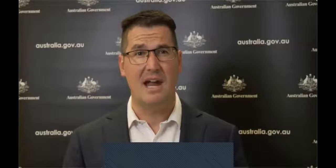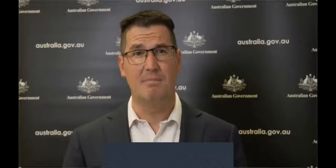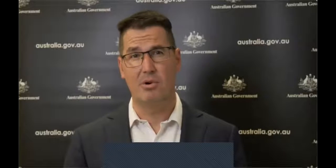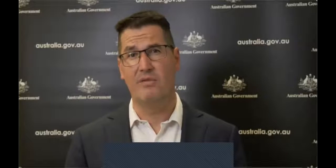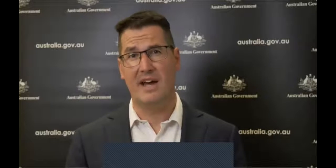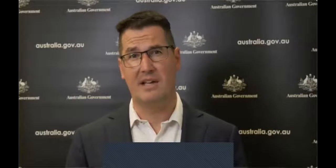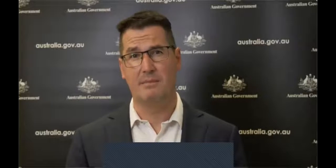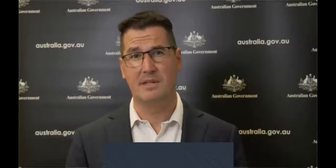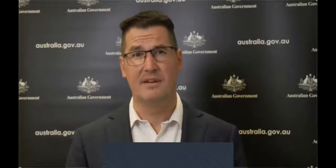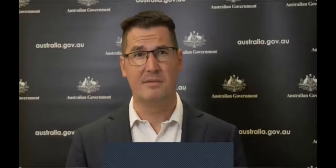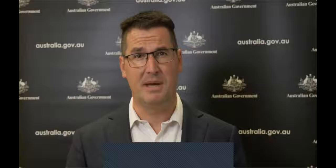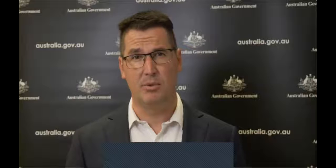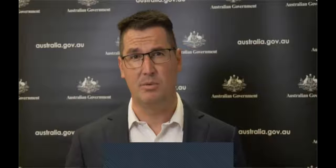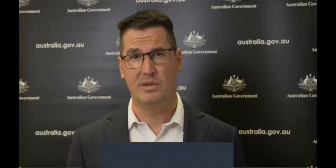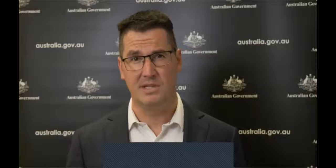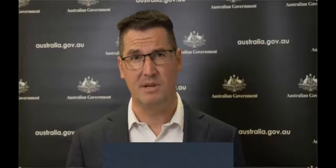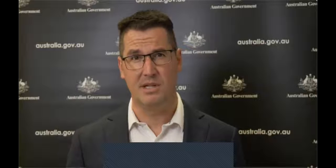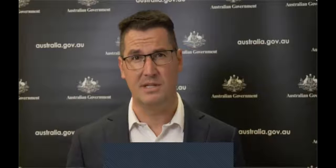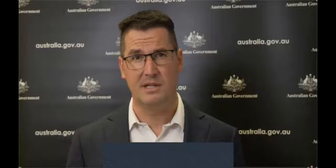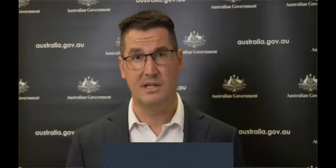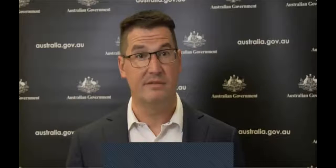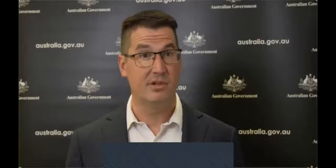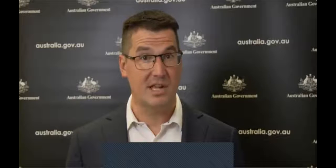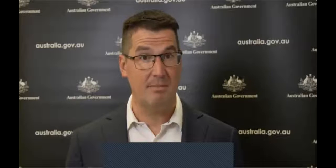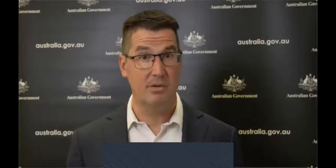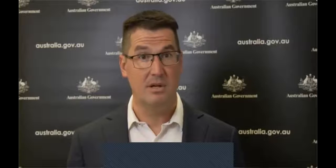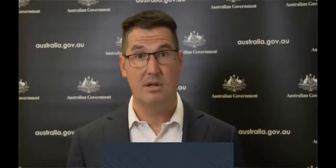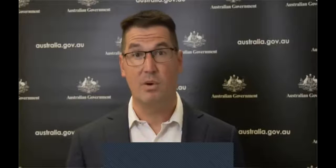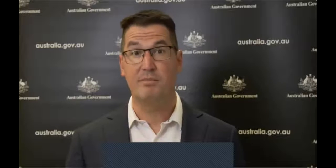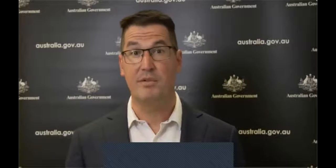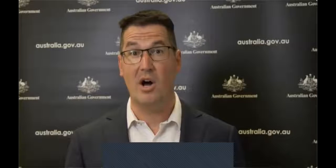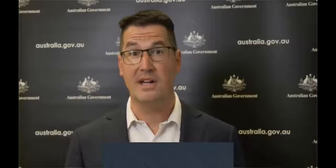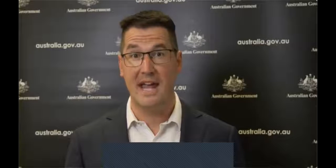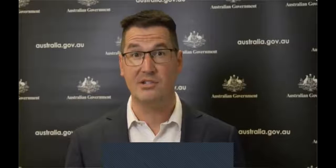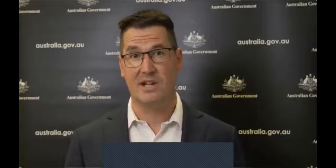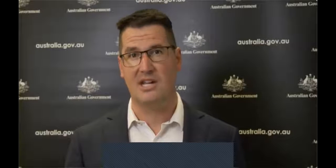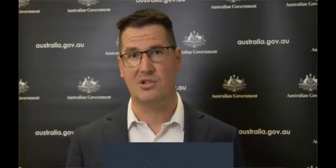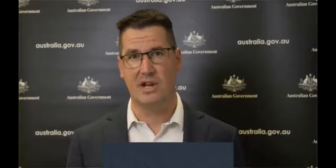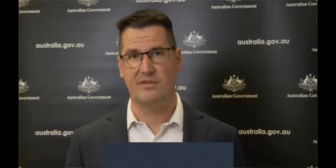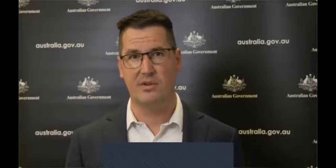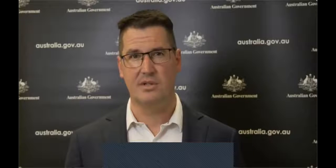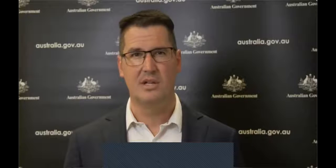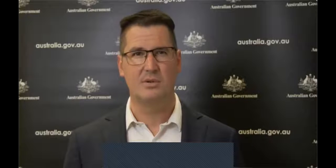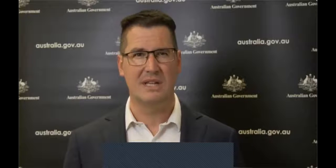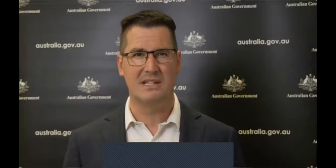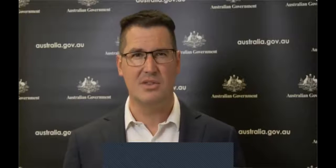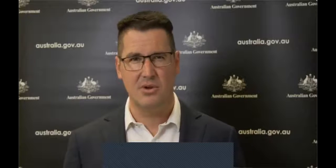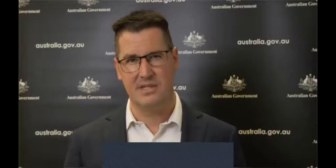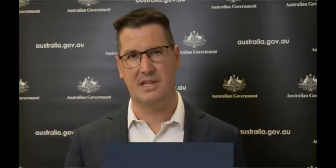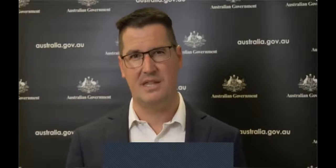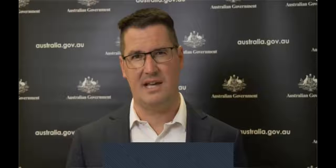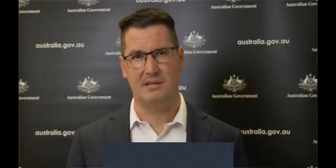impacts and improve outcomes for people with disabilities. For example, we've provided extra cash transfers to at